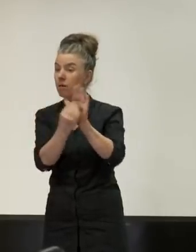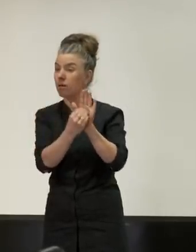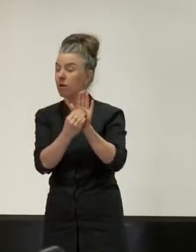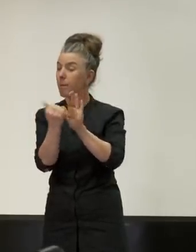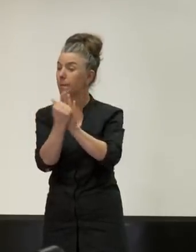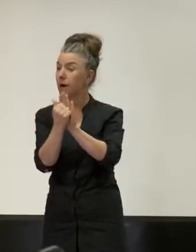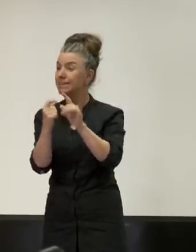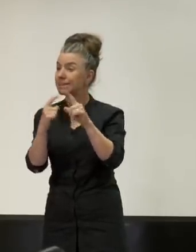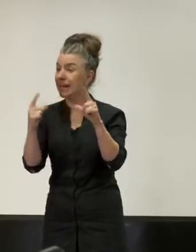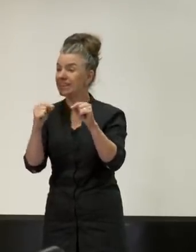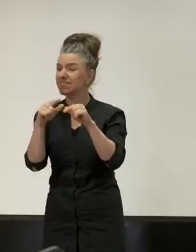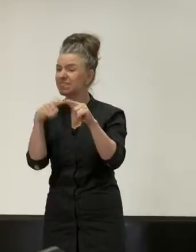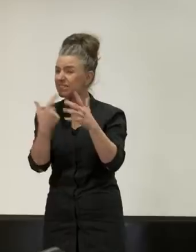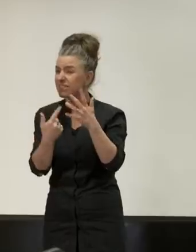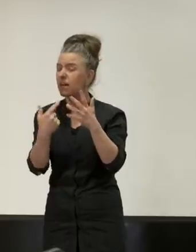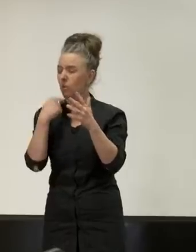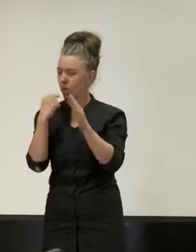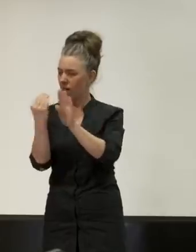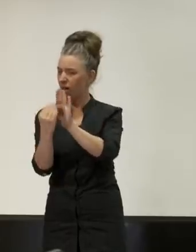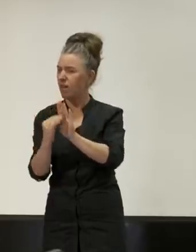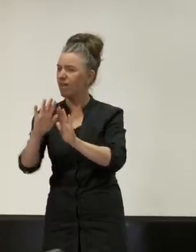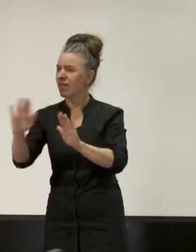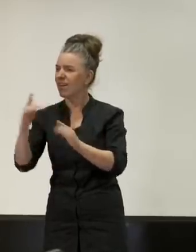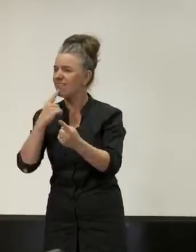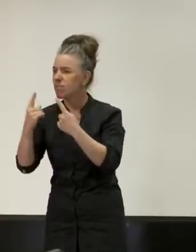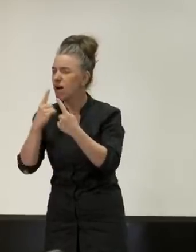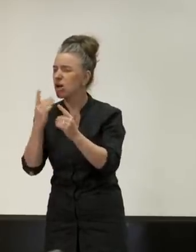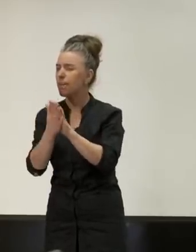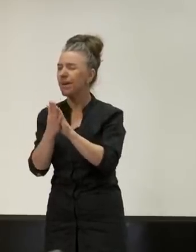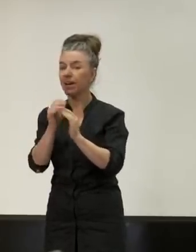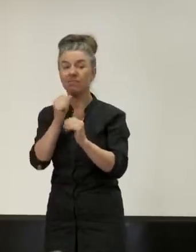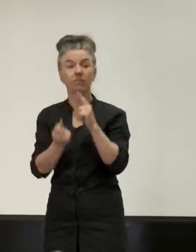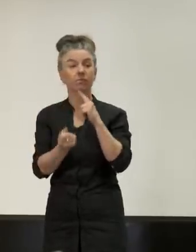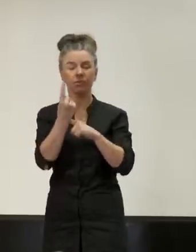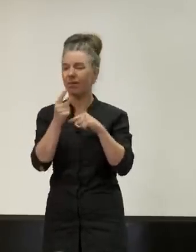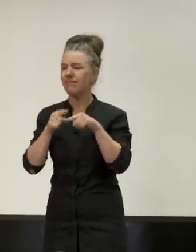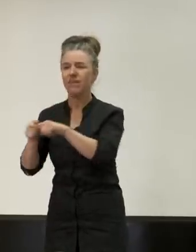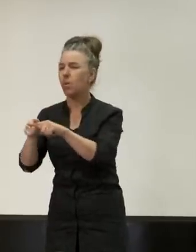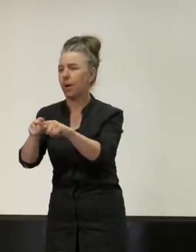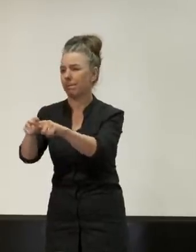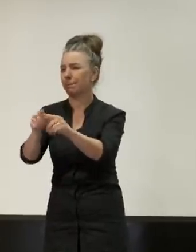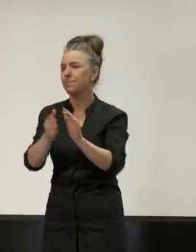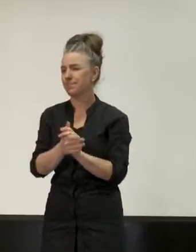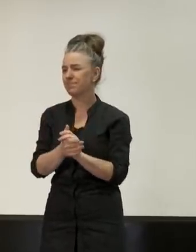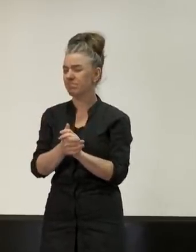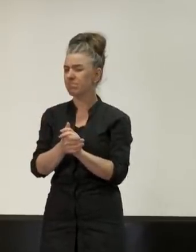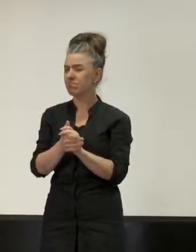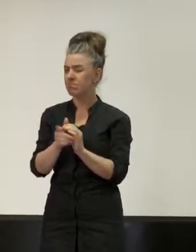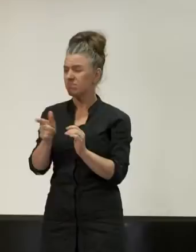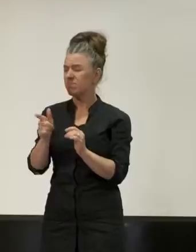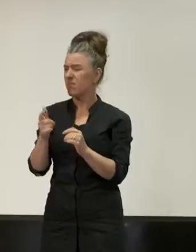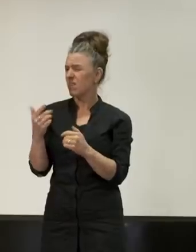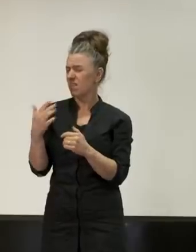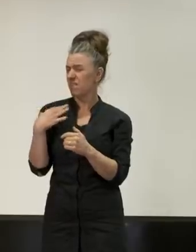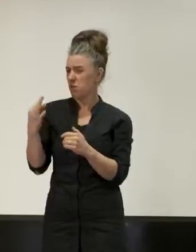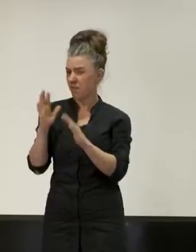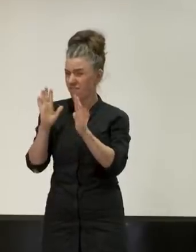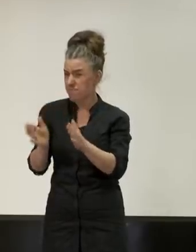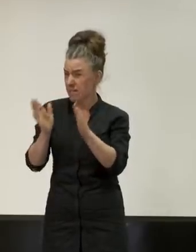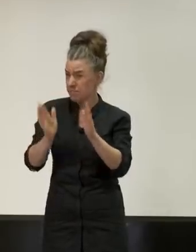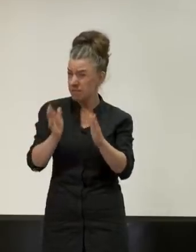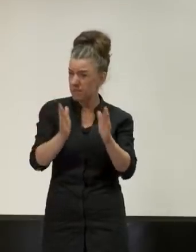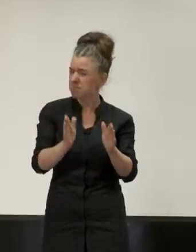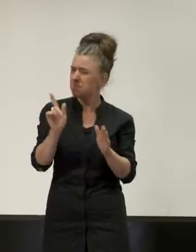follow them up for contact tracing. We see this as being an industry code, a voluntary one we work together